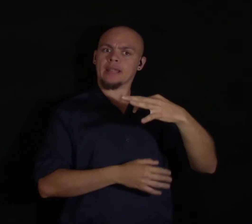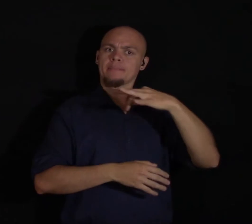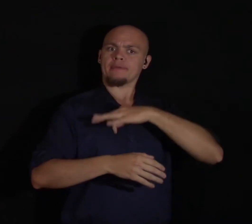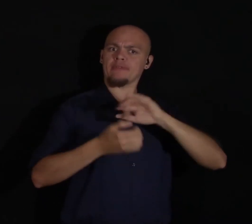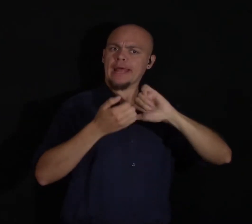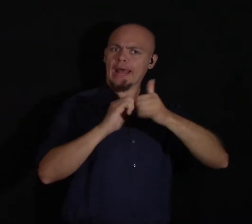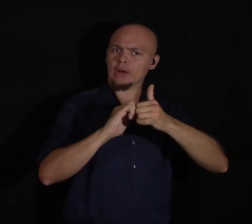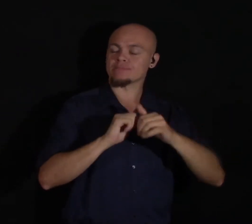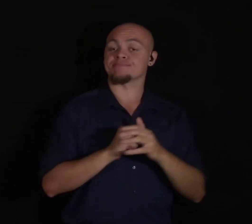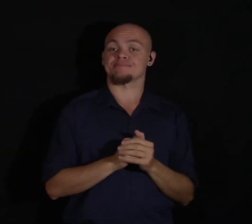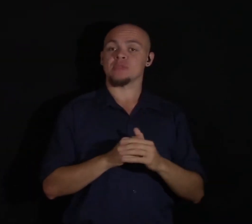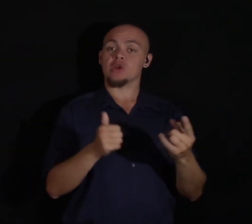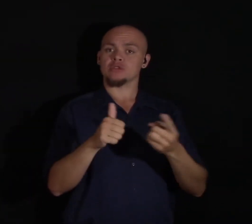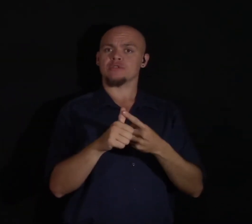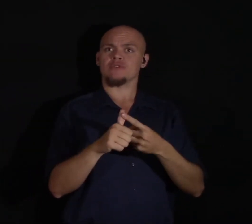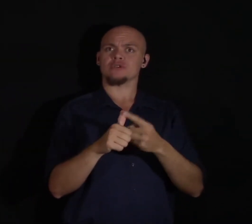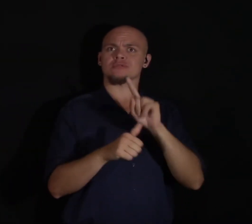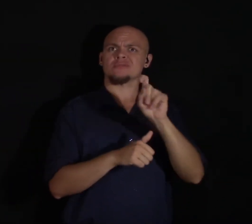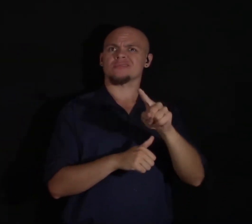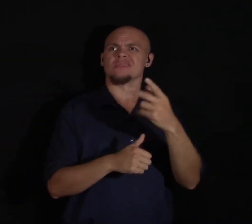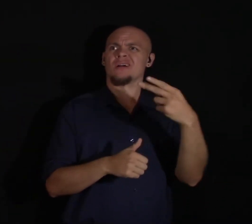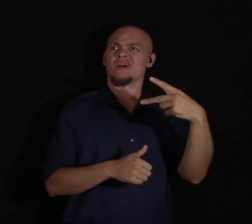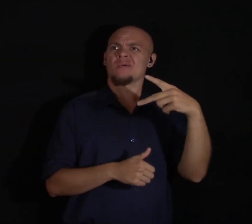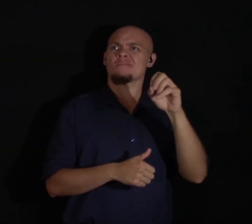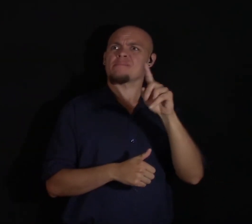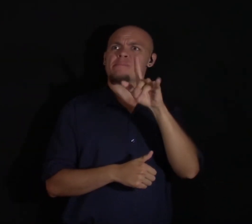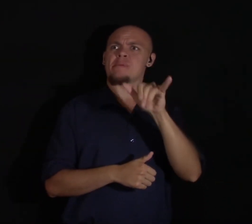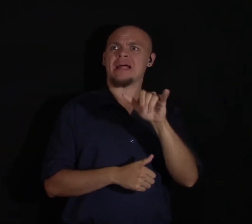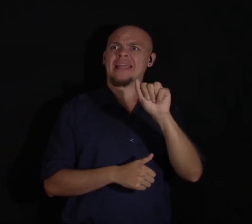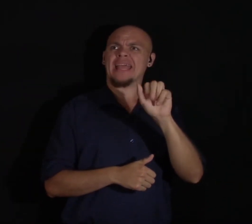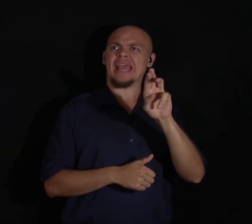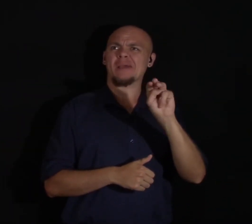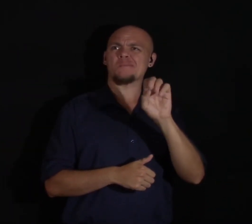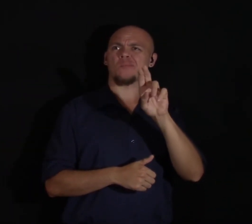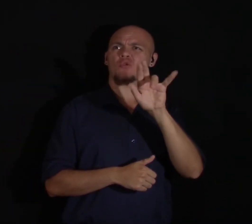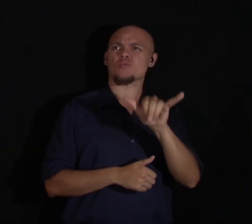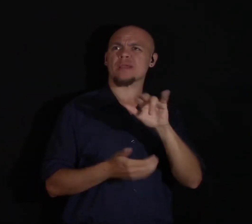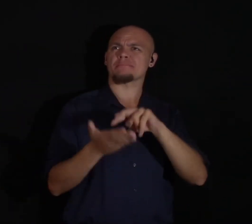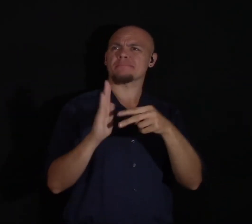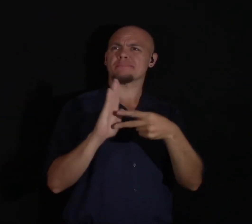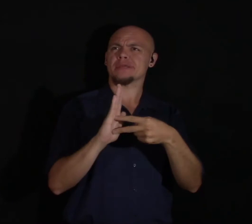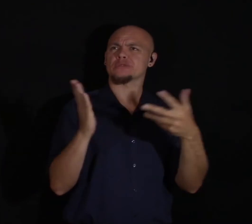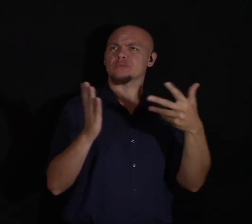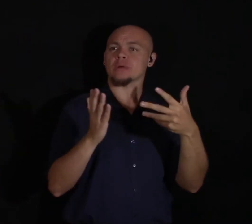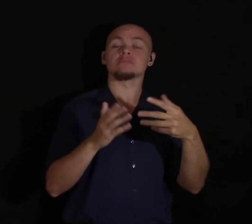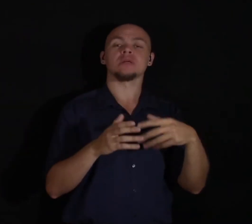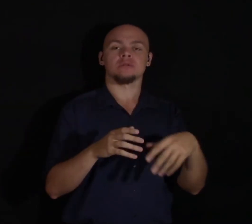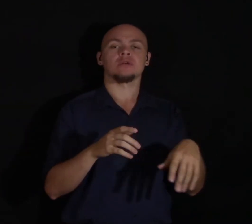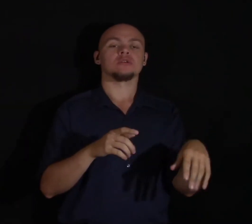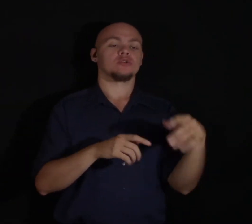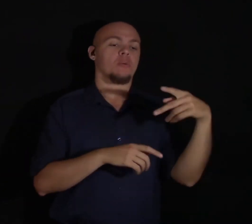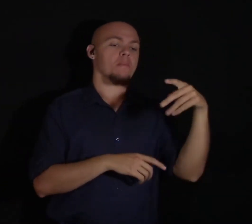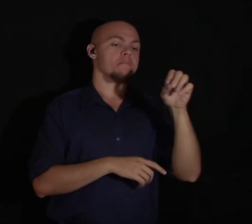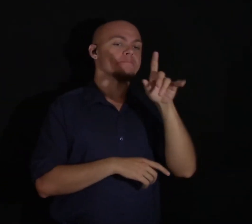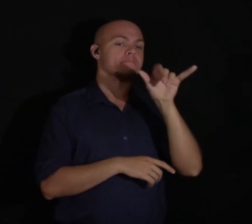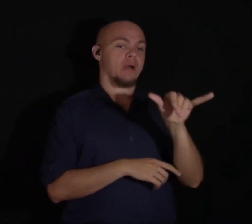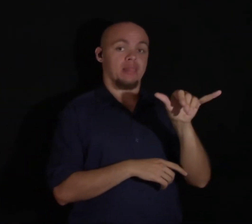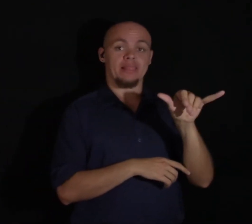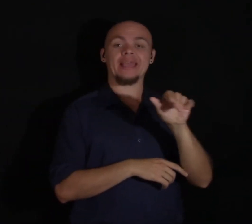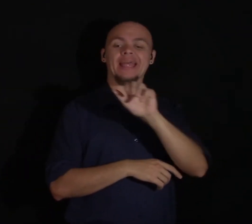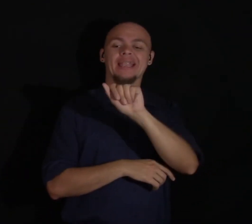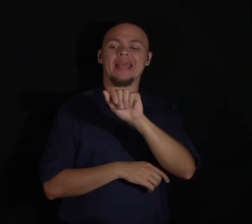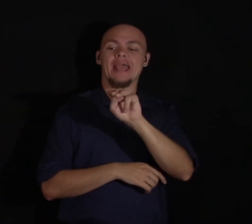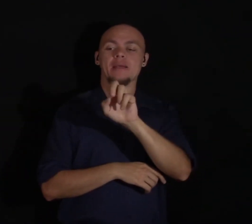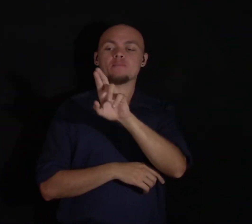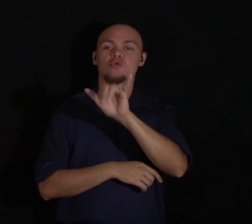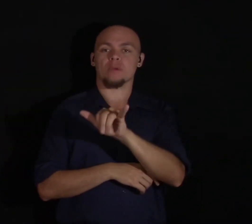Now, your first logical question is, what is polyamory? Well, let's look at the word and break it down to its roots. You've got poly and amory. Poly from the